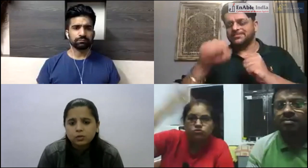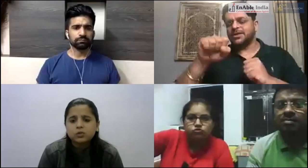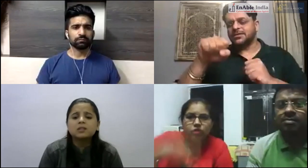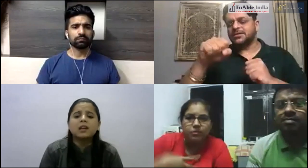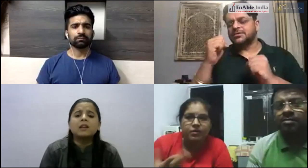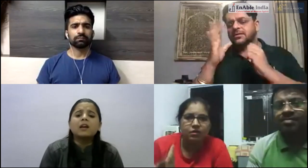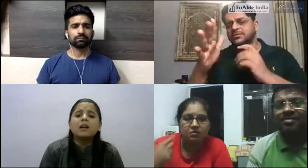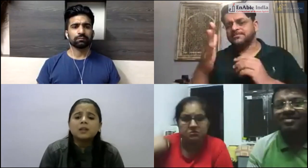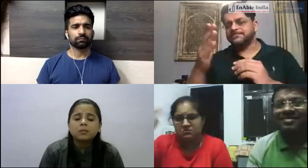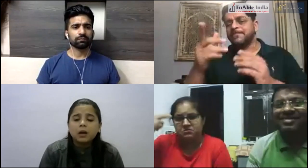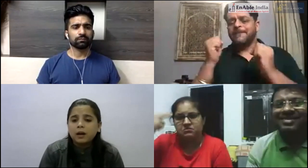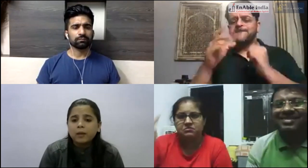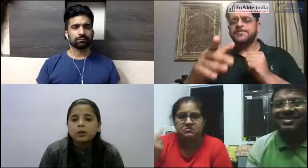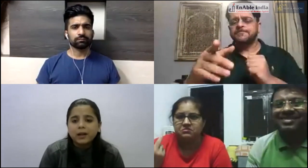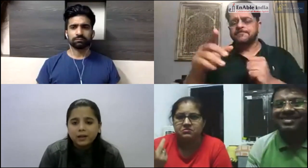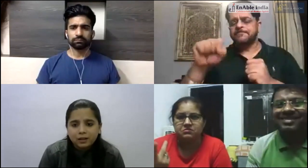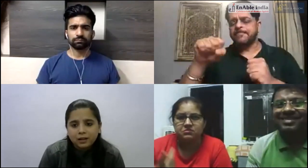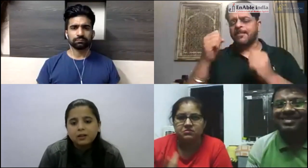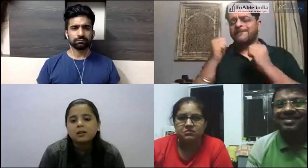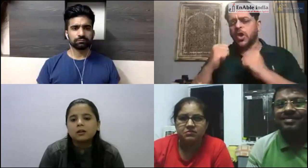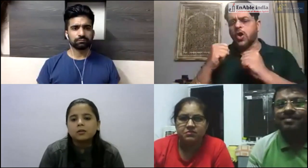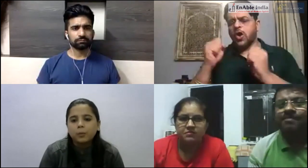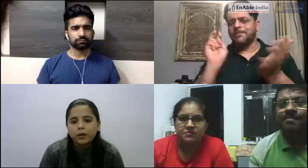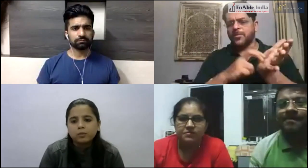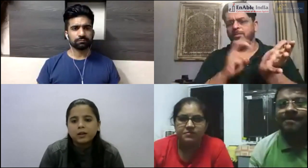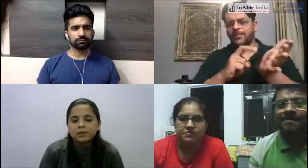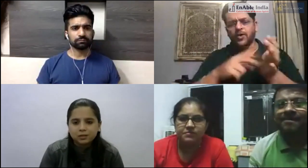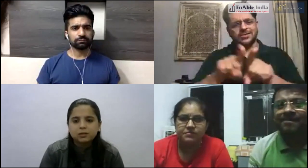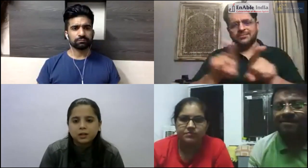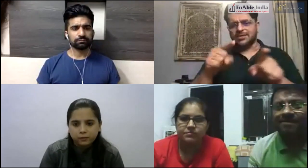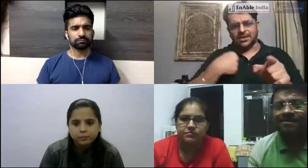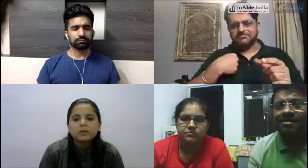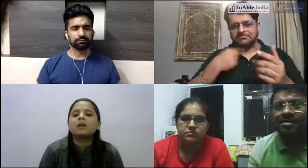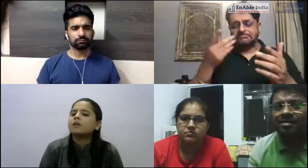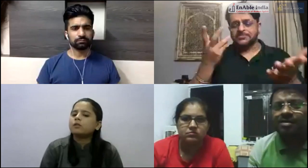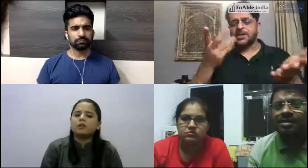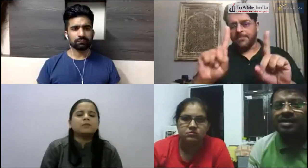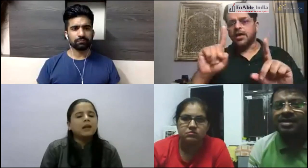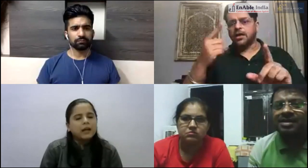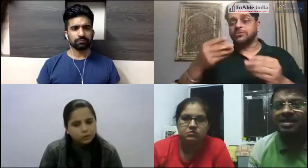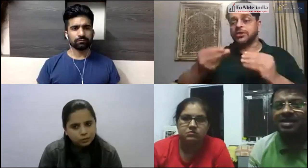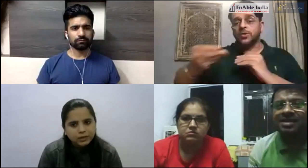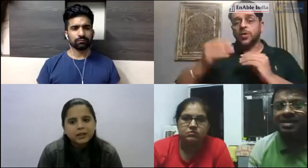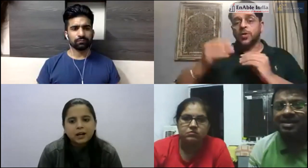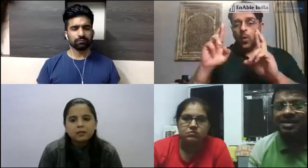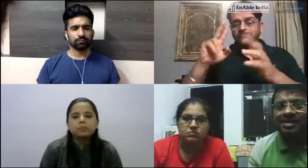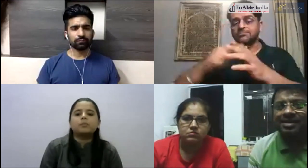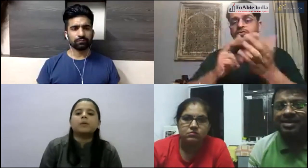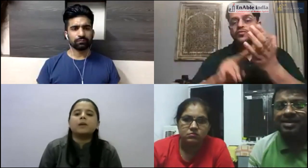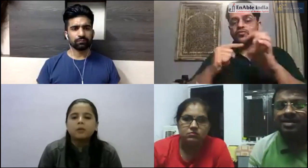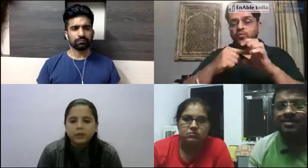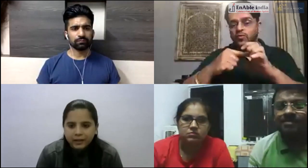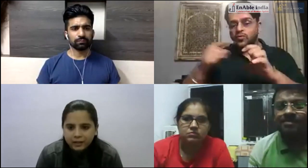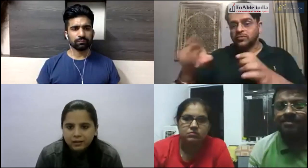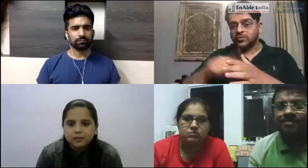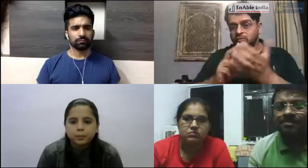basis. So she's saying, I'm not getting the appointment. It's tough. Dr. Ansing, I know that, yeah, people